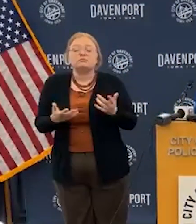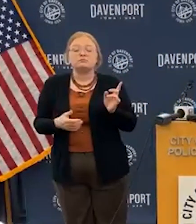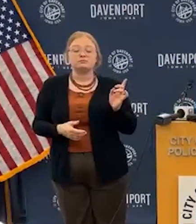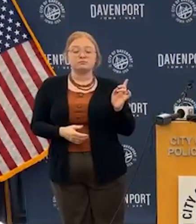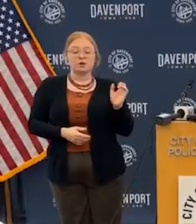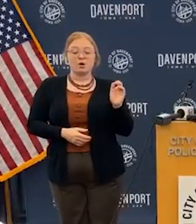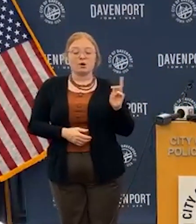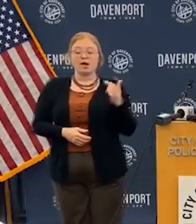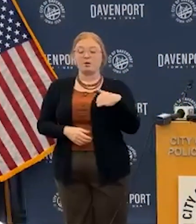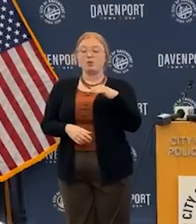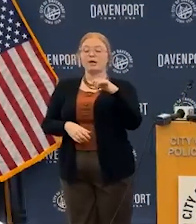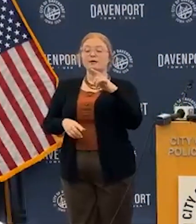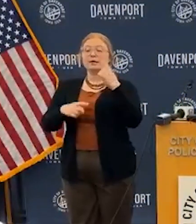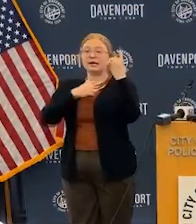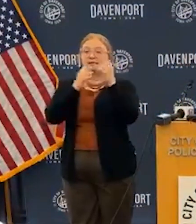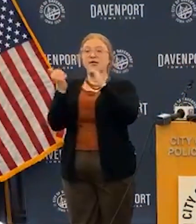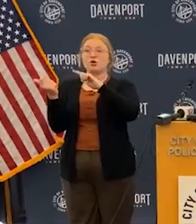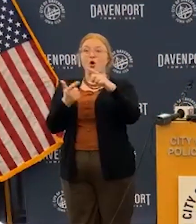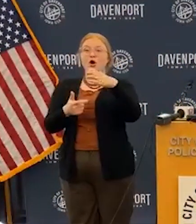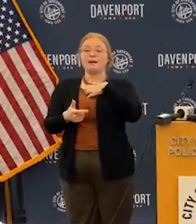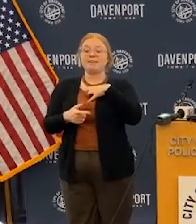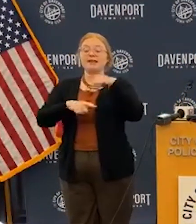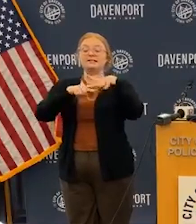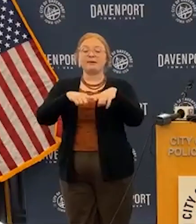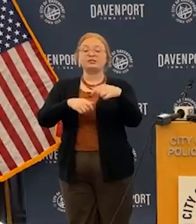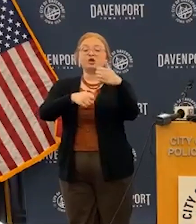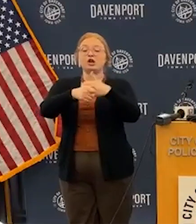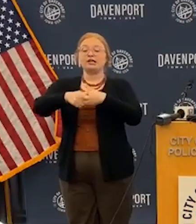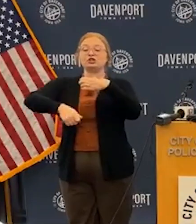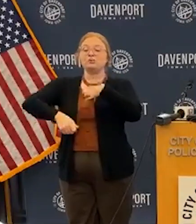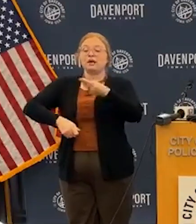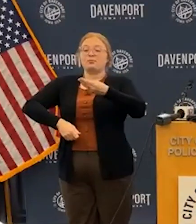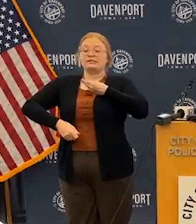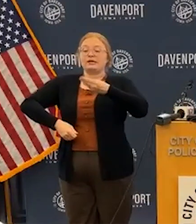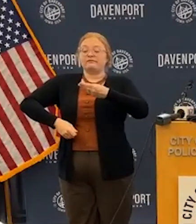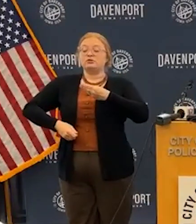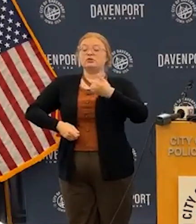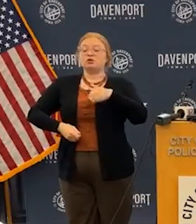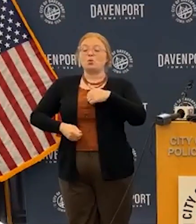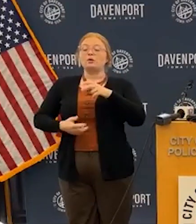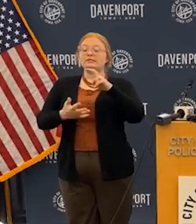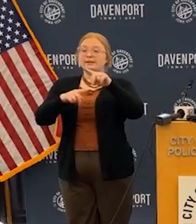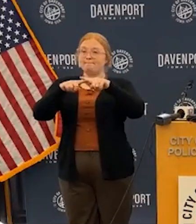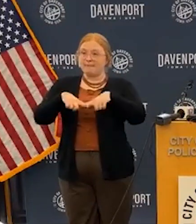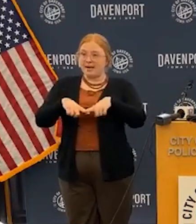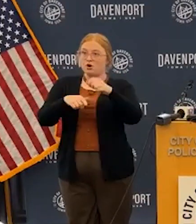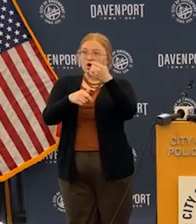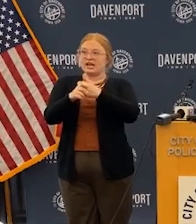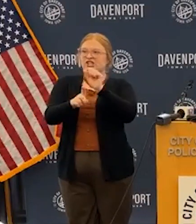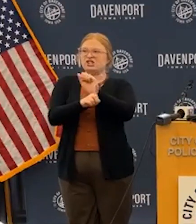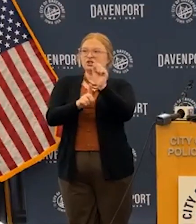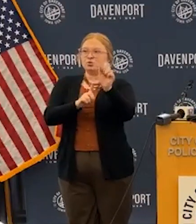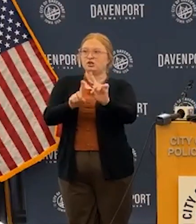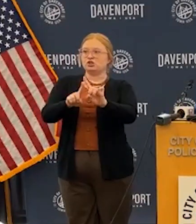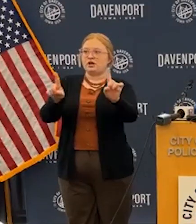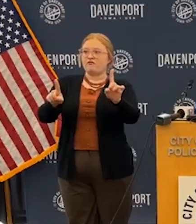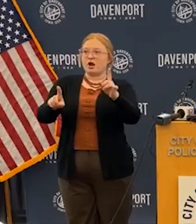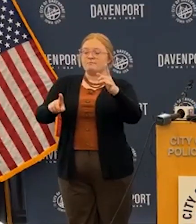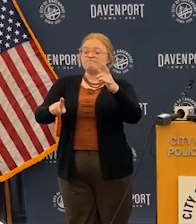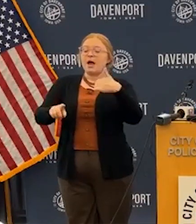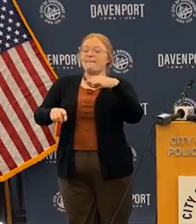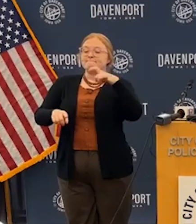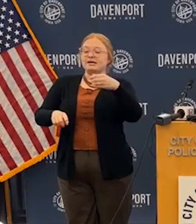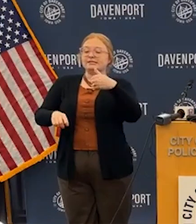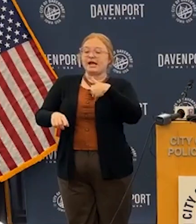complaint basis. So depending on that, it would be what the severity of those are. So without a specific, I think you can look at the history